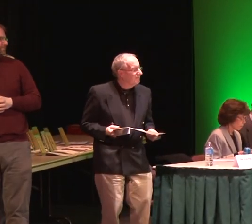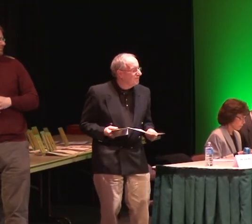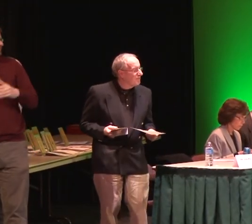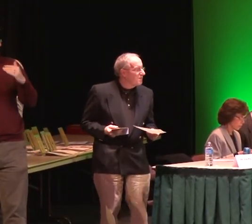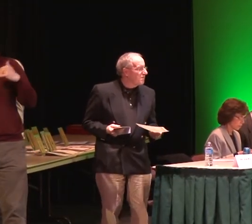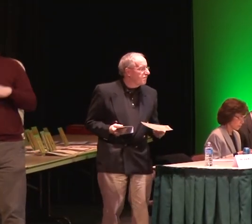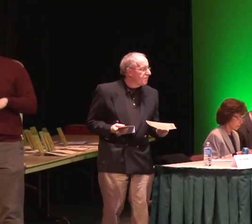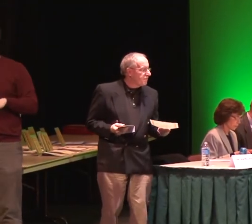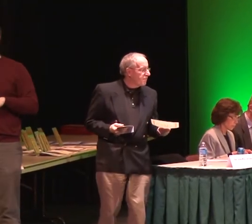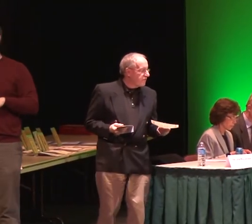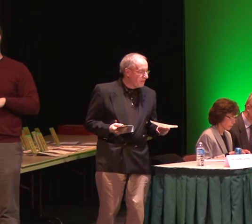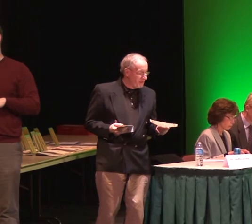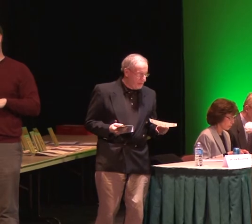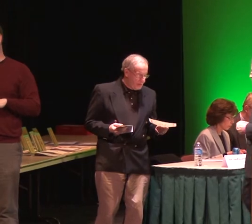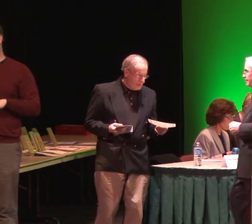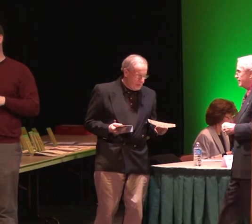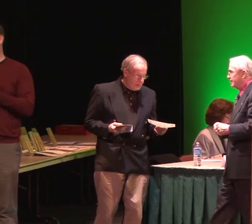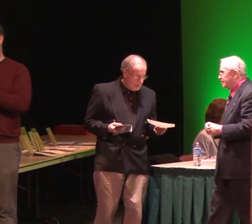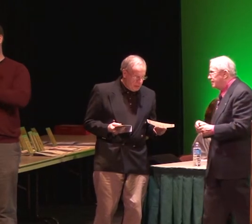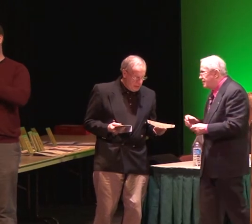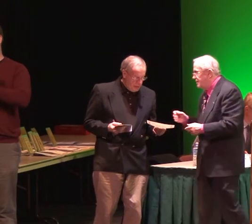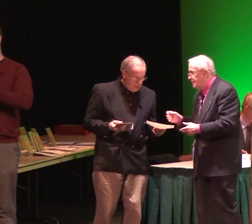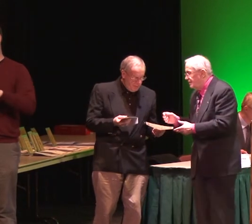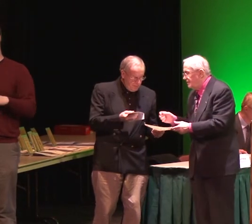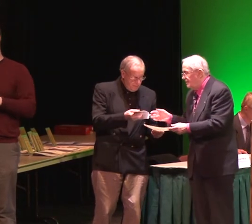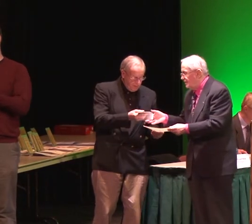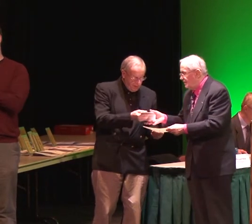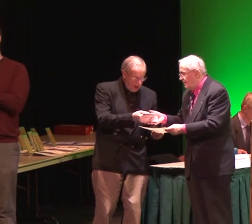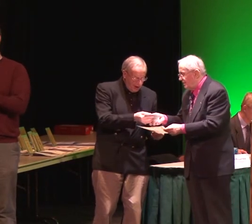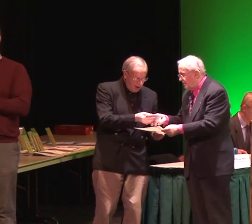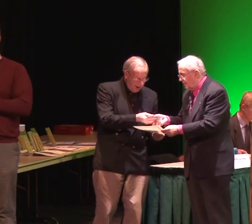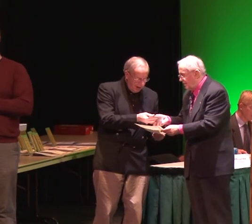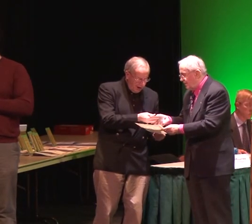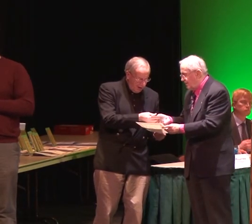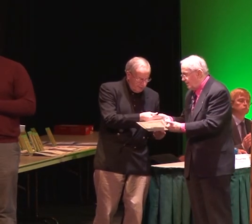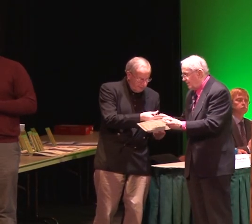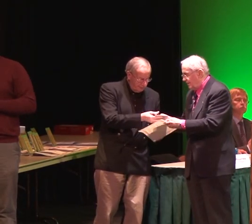From the New England Christian Academy, Austin Quintal.